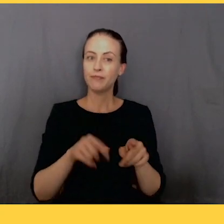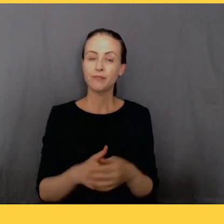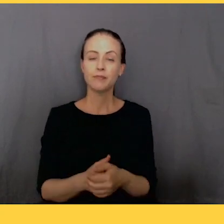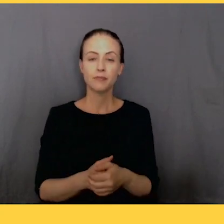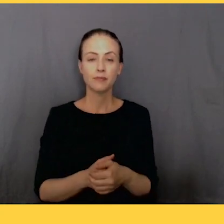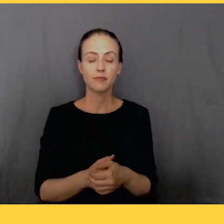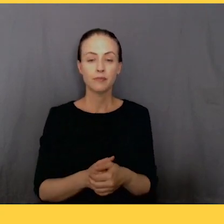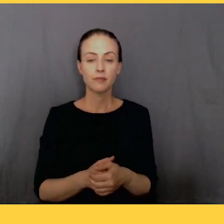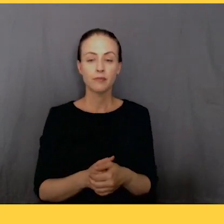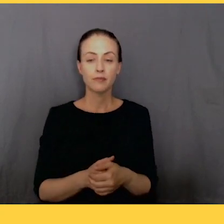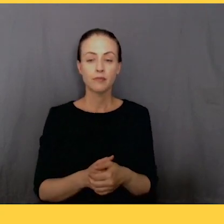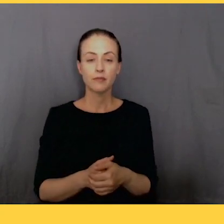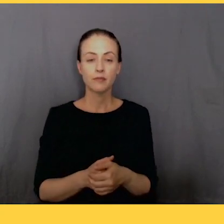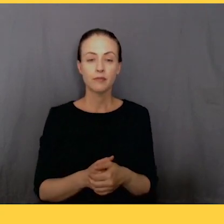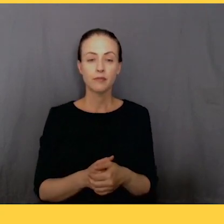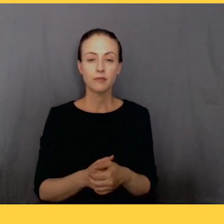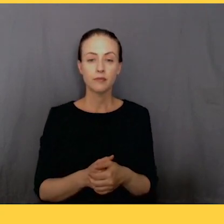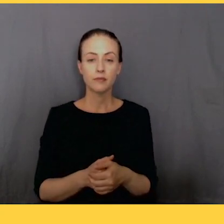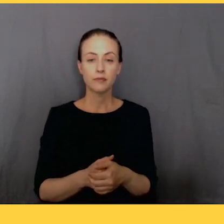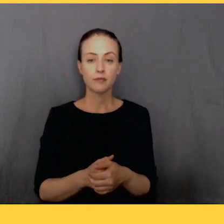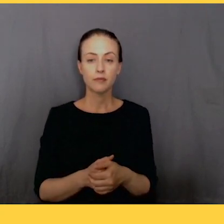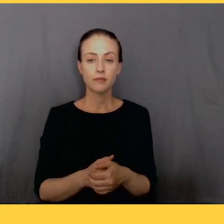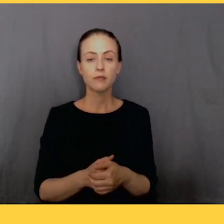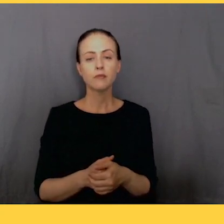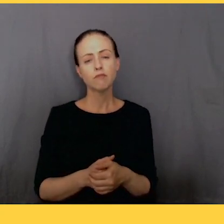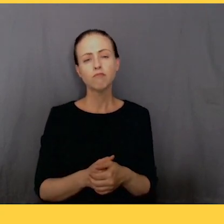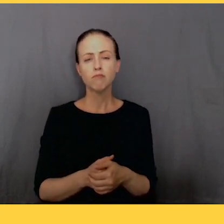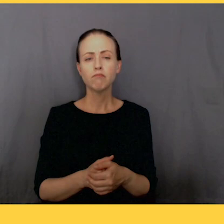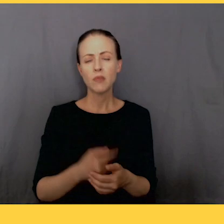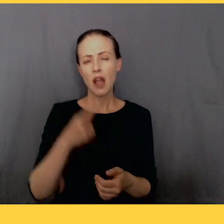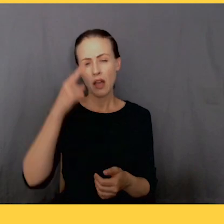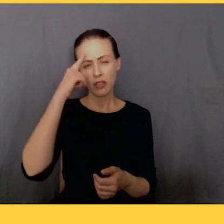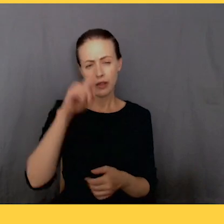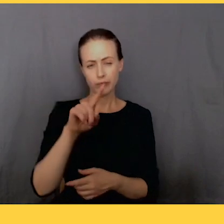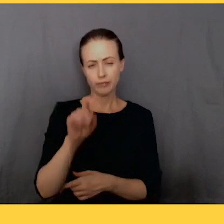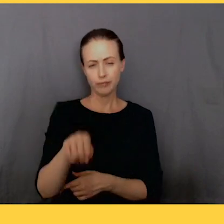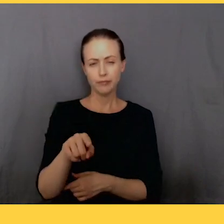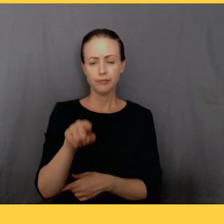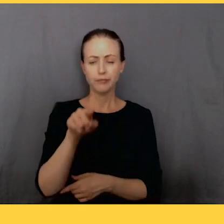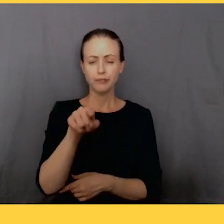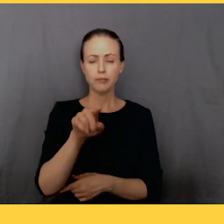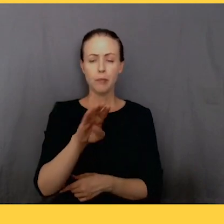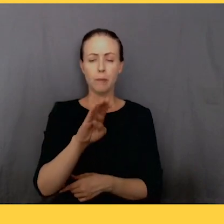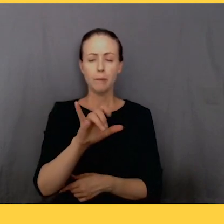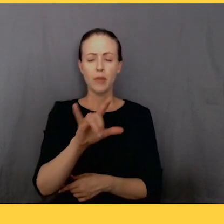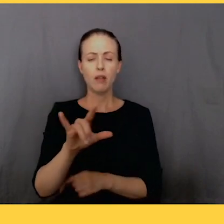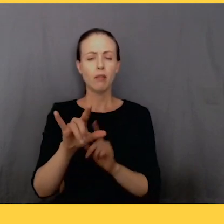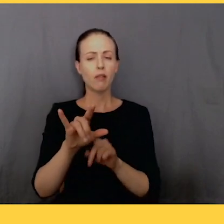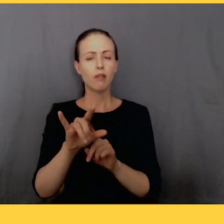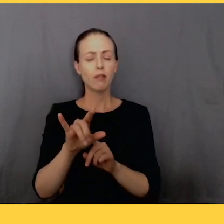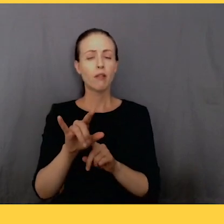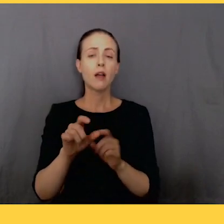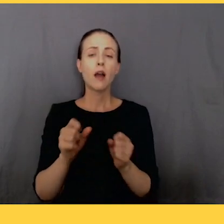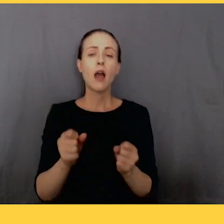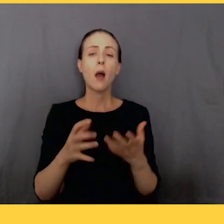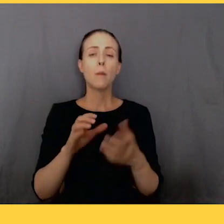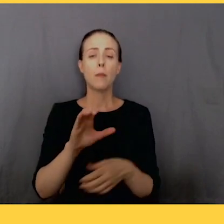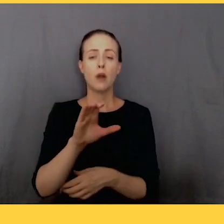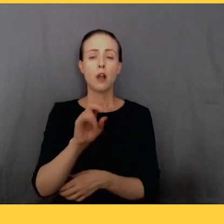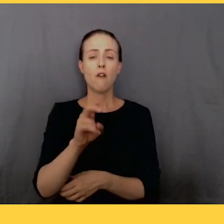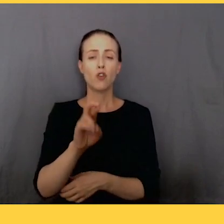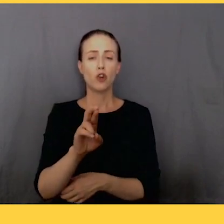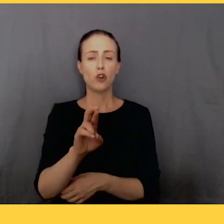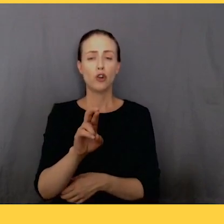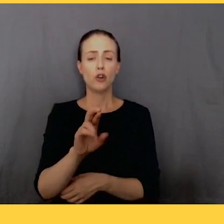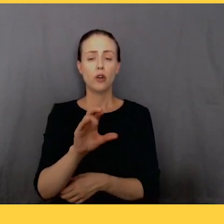going? This is probably a question for Bill. Bill, can you talk about the amount of covered conductor that's been installed